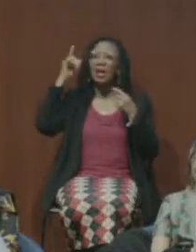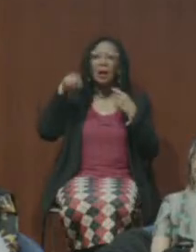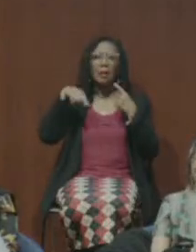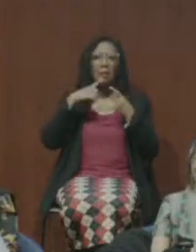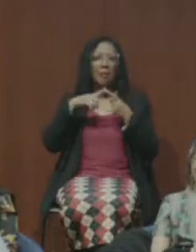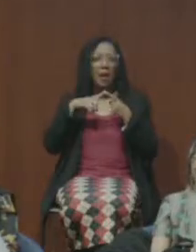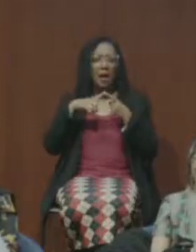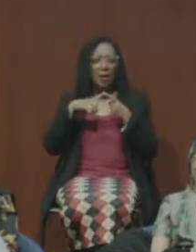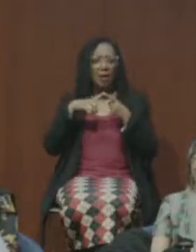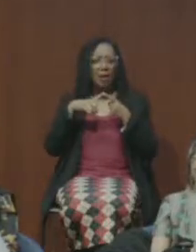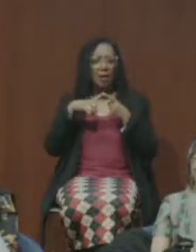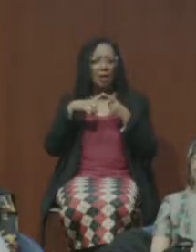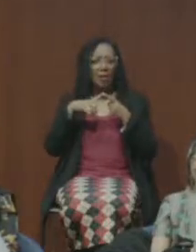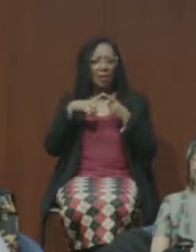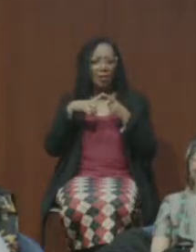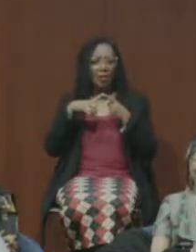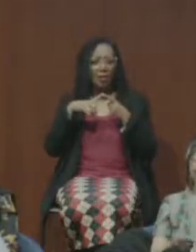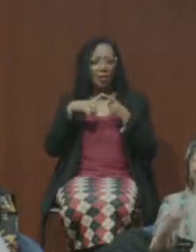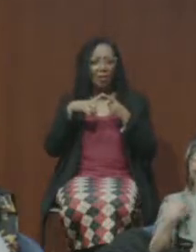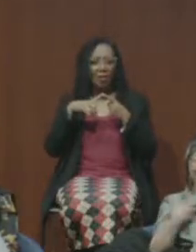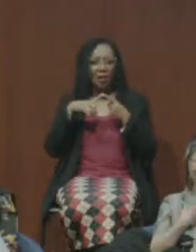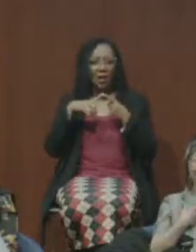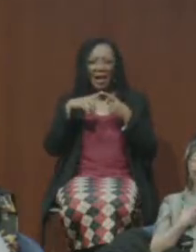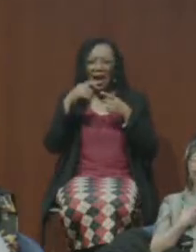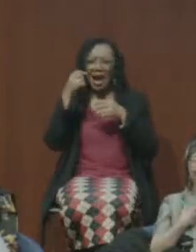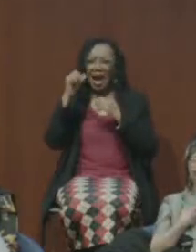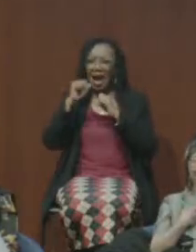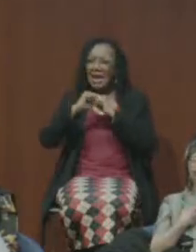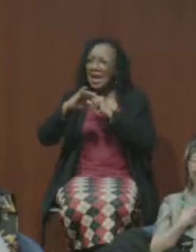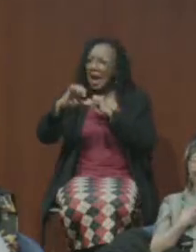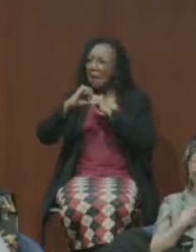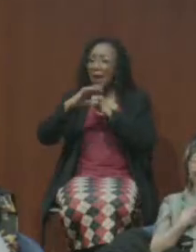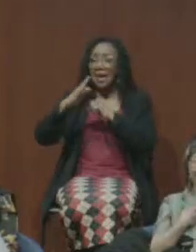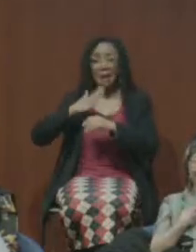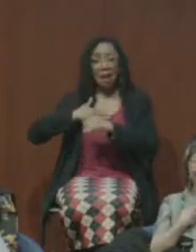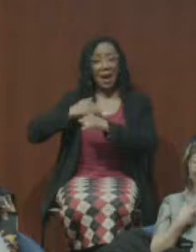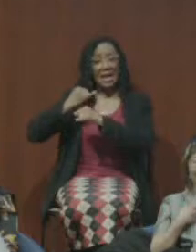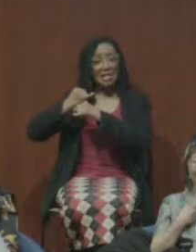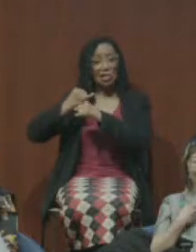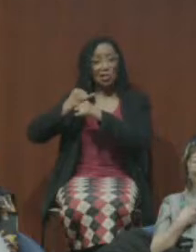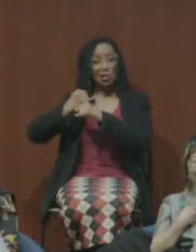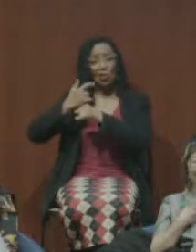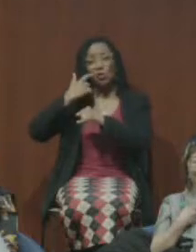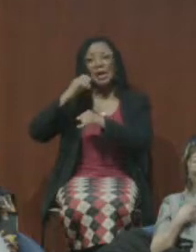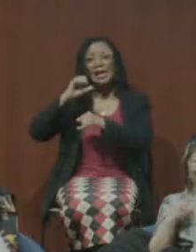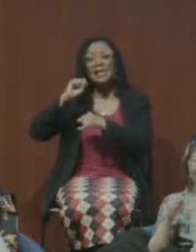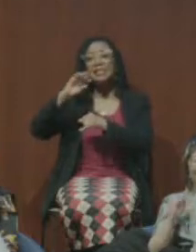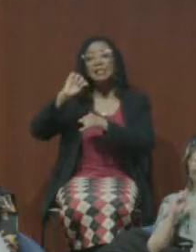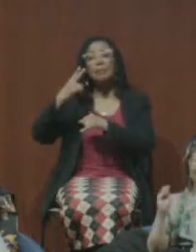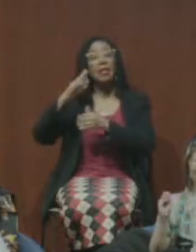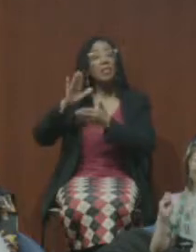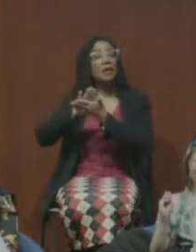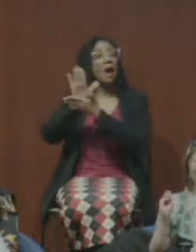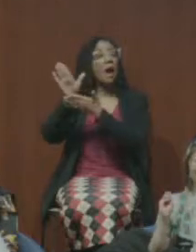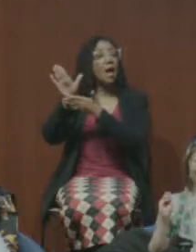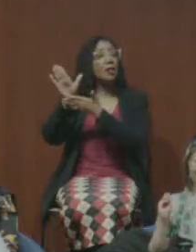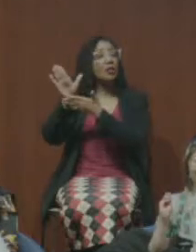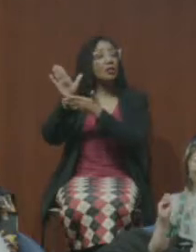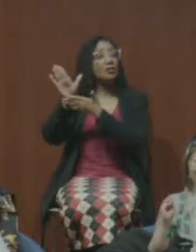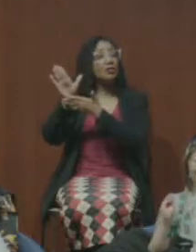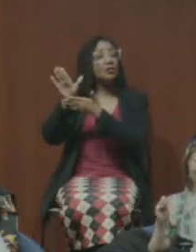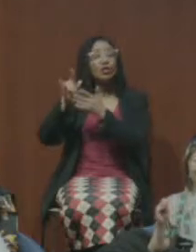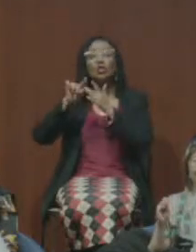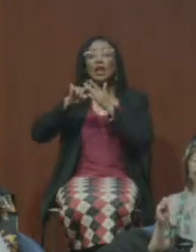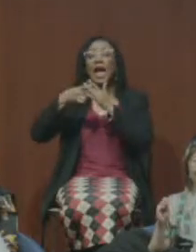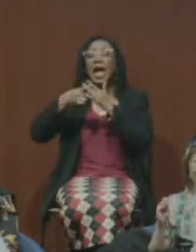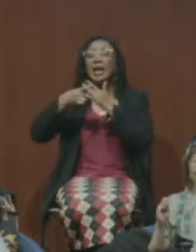about this kind of branding campaign that my own institution did, Smith College, at the beginning of the